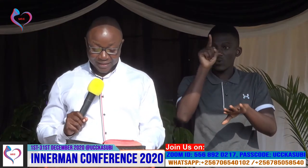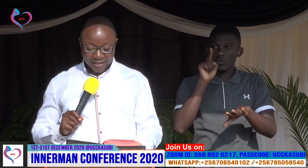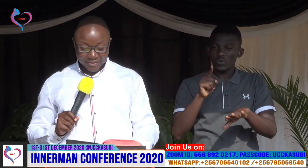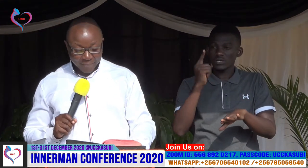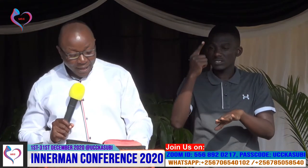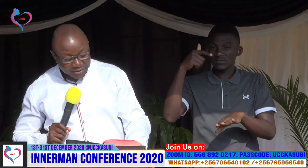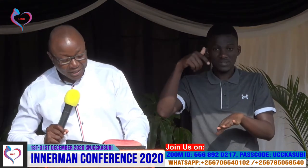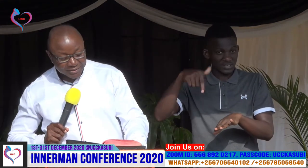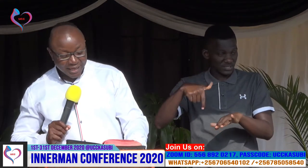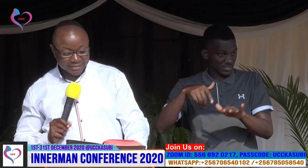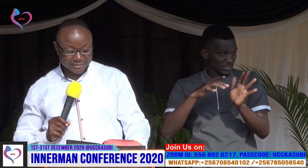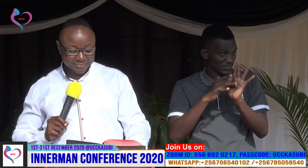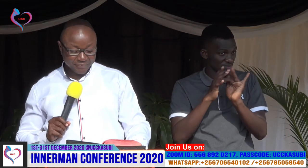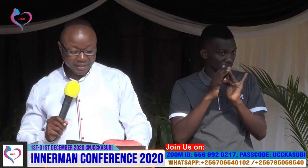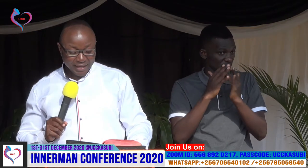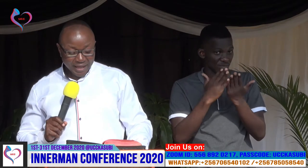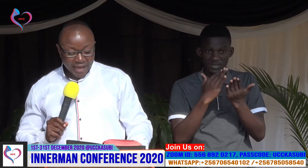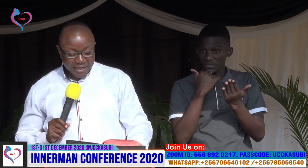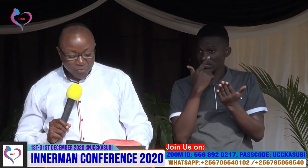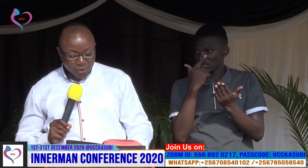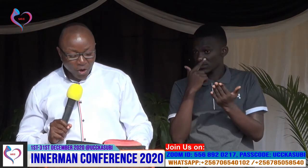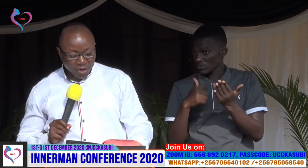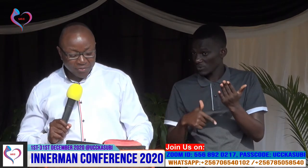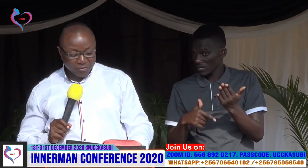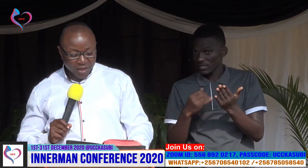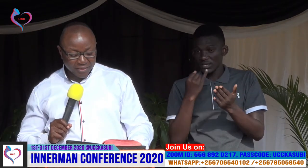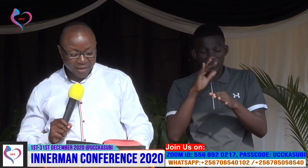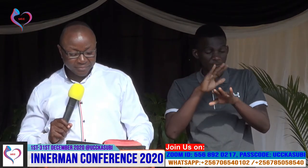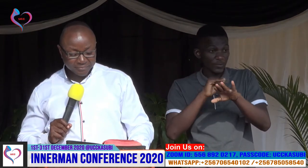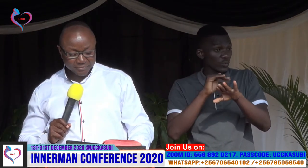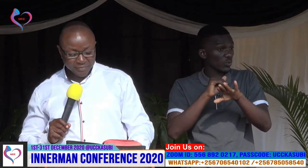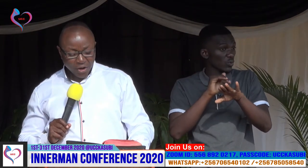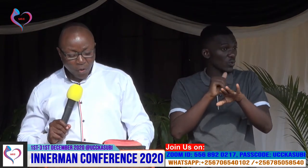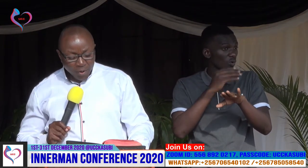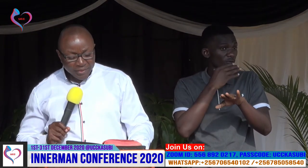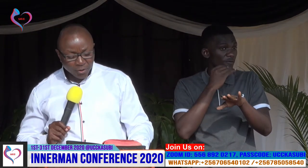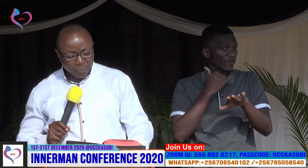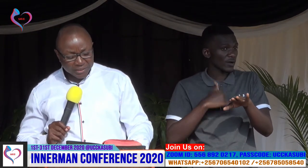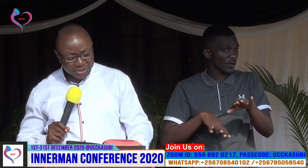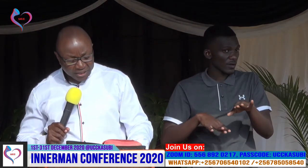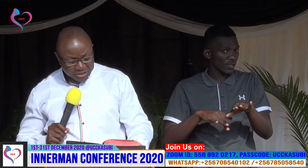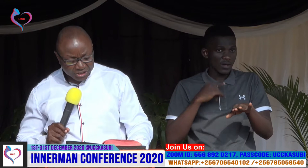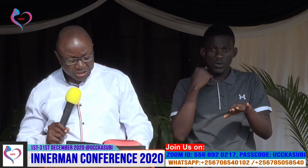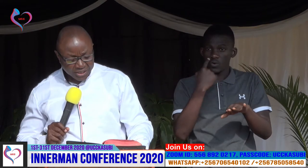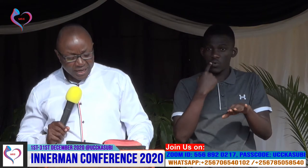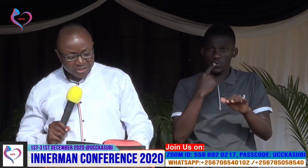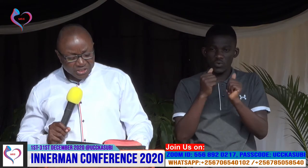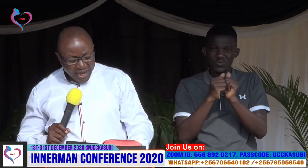17, the Bible tells us, and if you call on the Father, who without